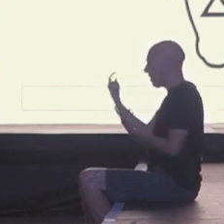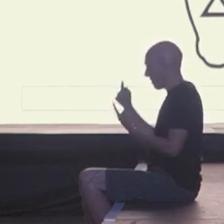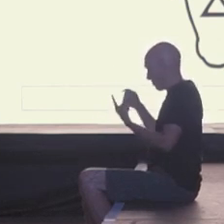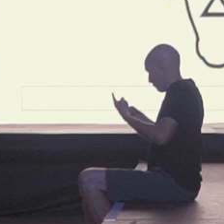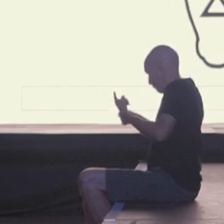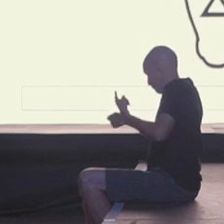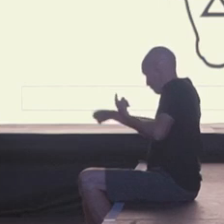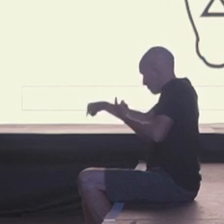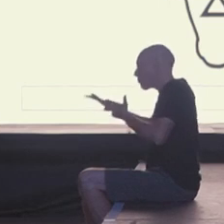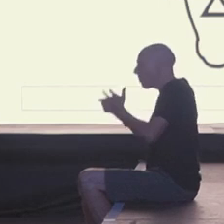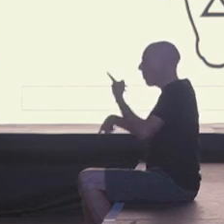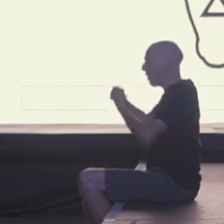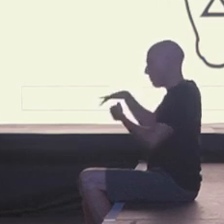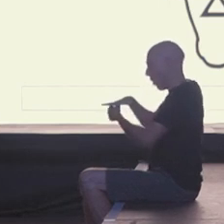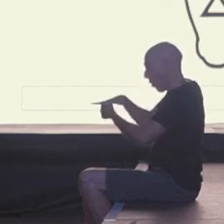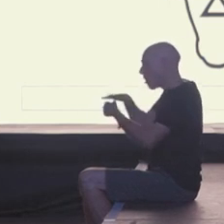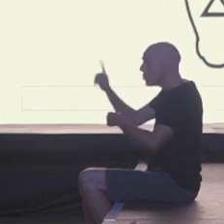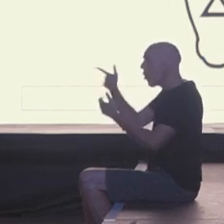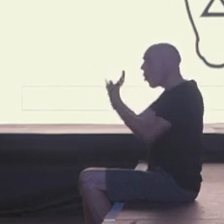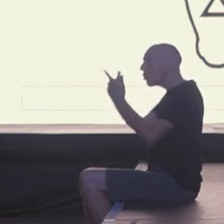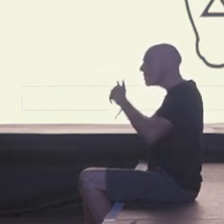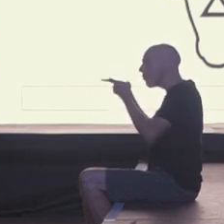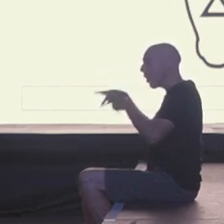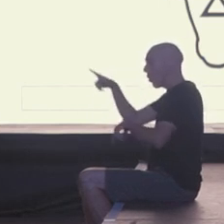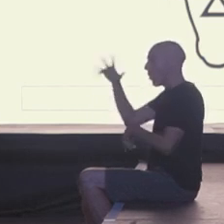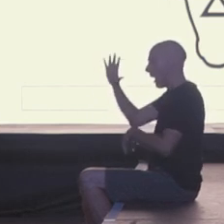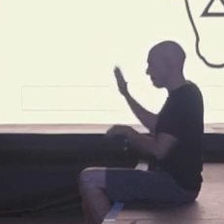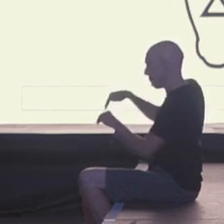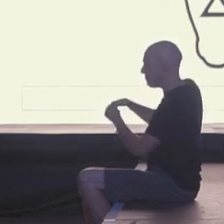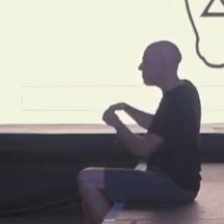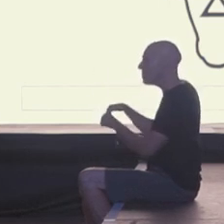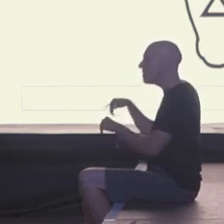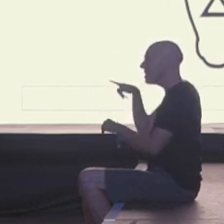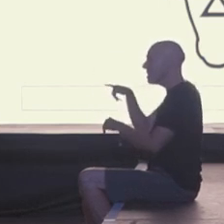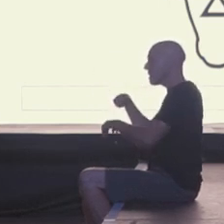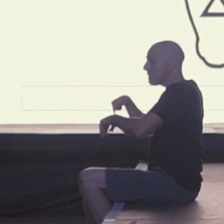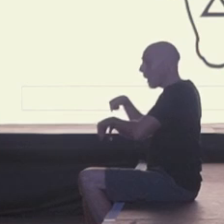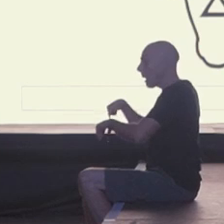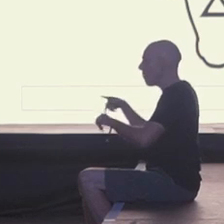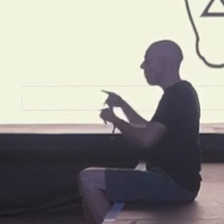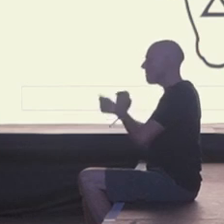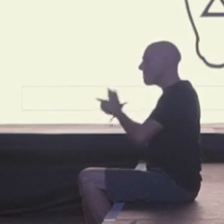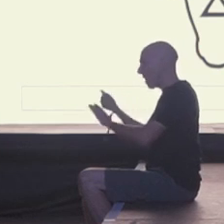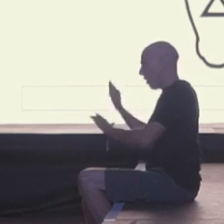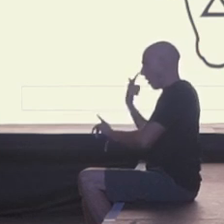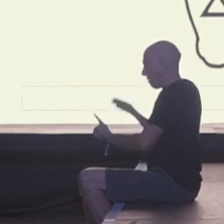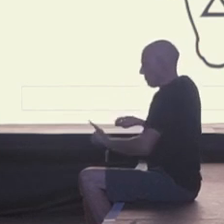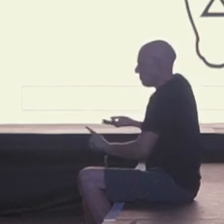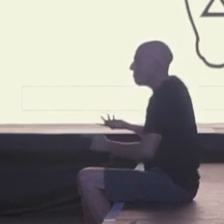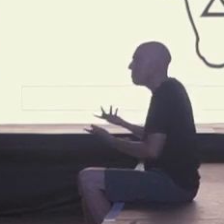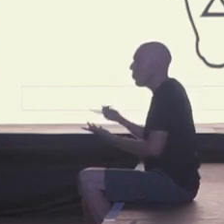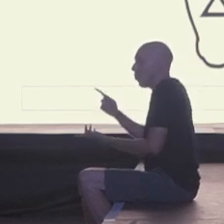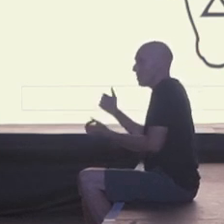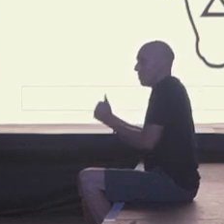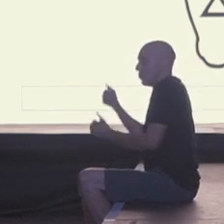also have the local thing. So there's many ways to get involved, no matter like what your capacity. And obviously, we want to build this as much as possible. So